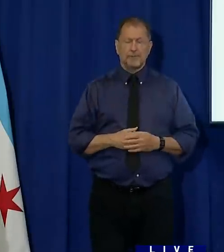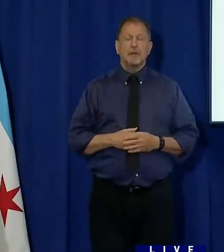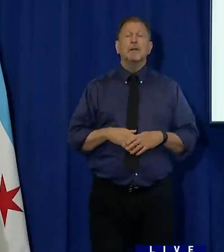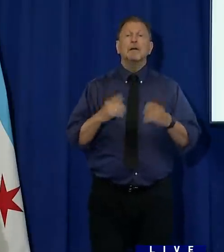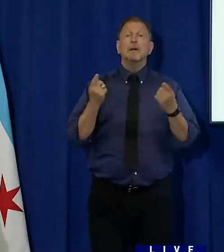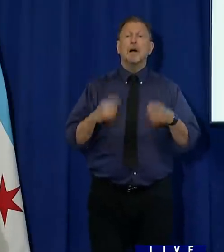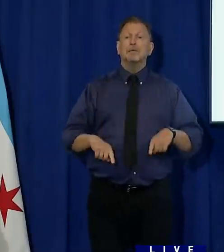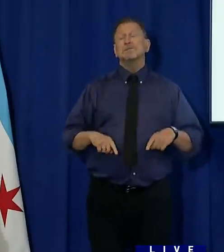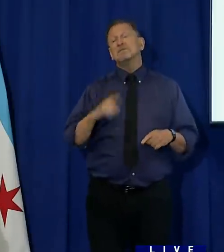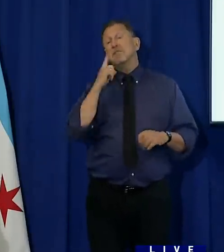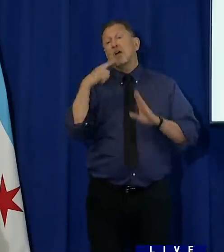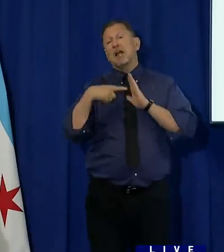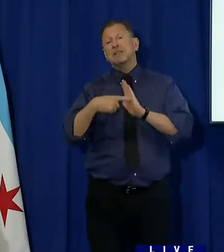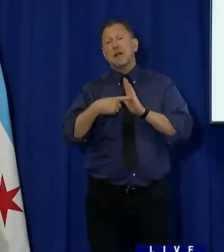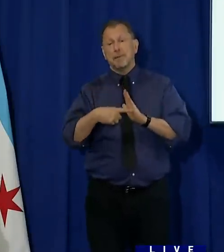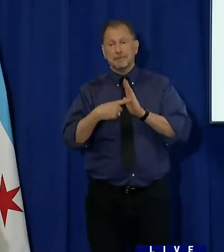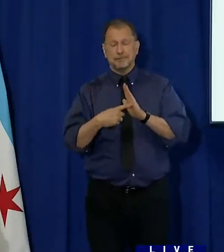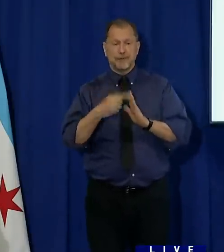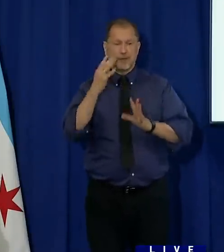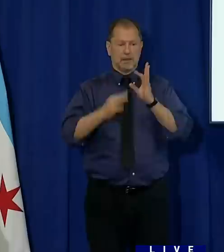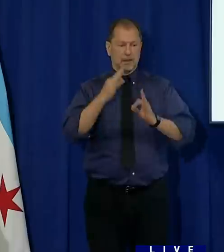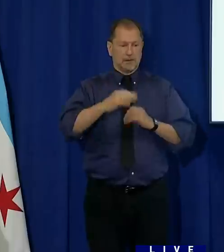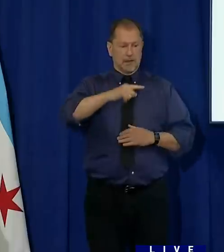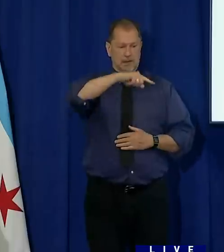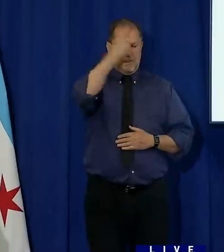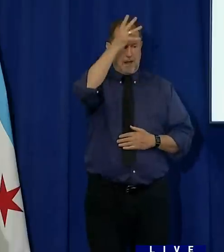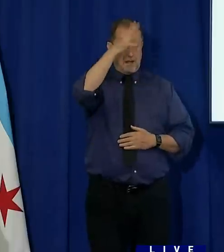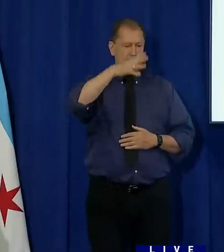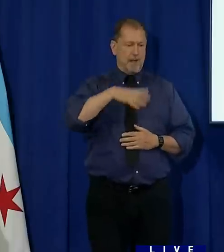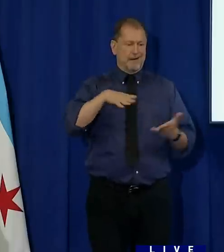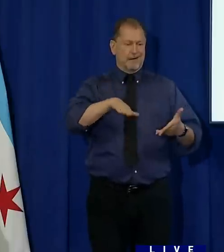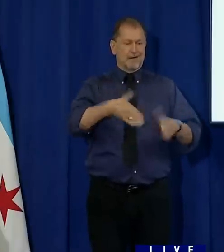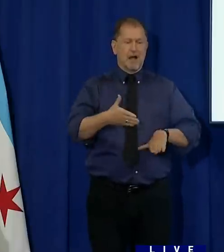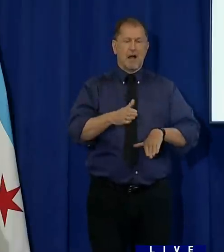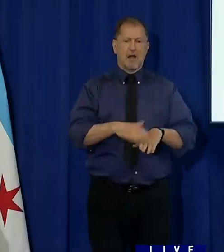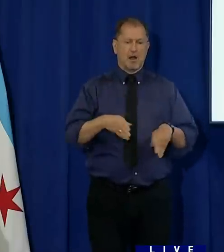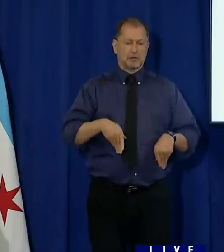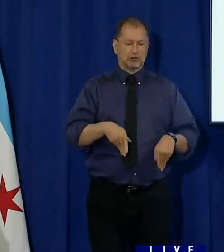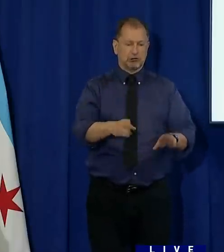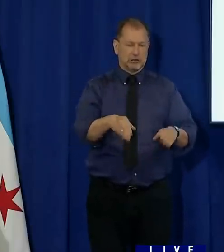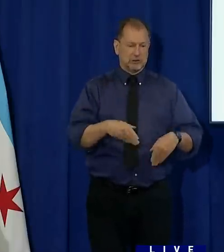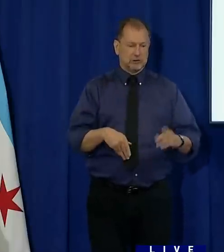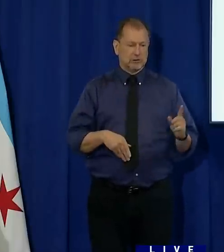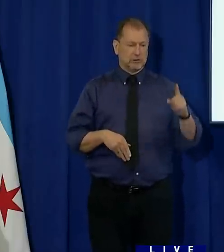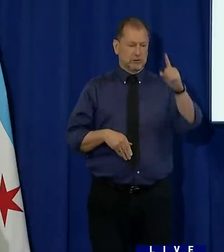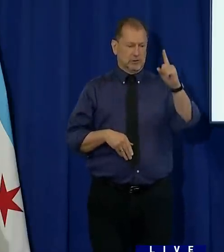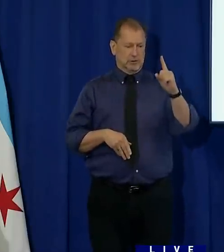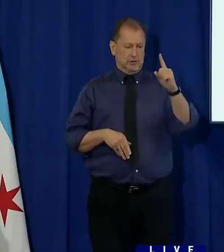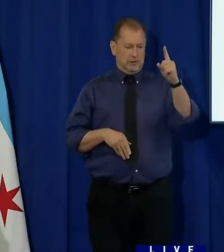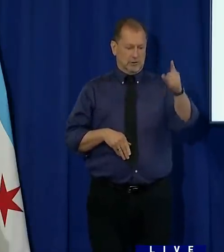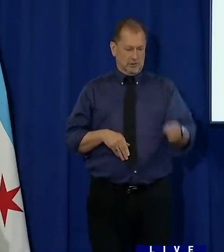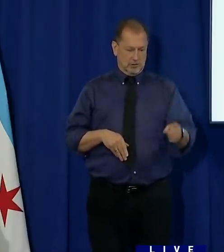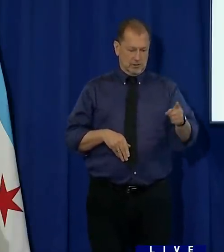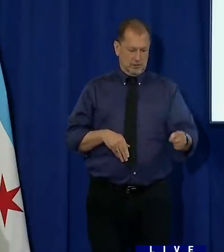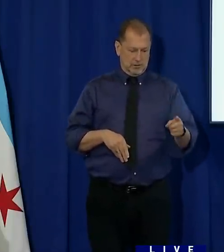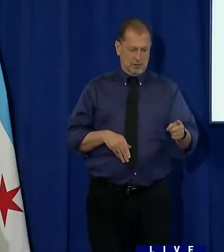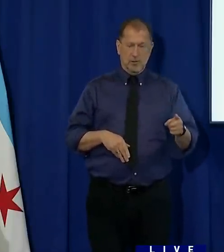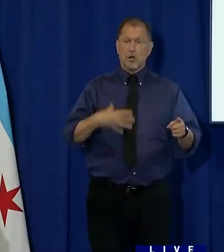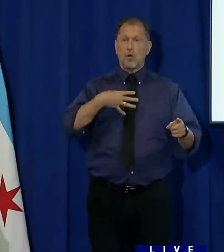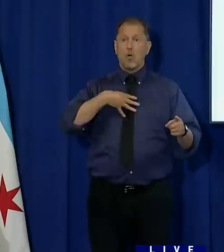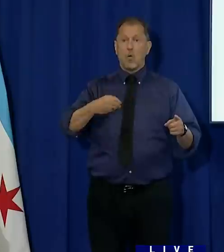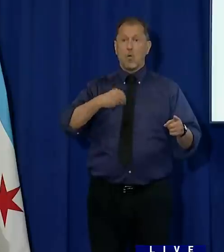man dies in the street with a white police officer's knee on his